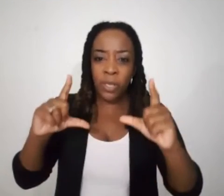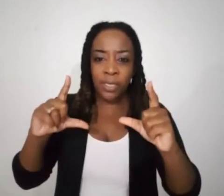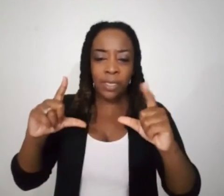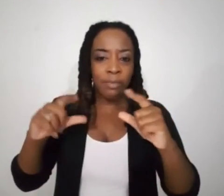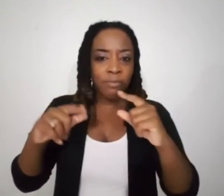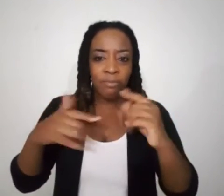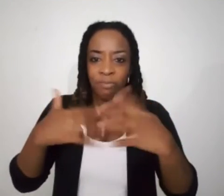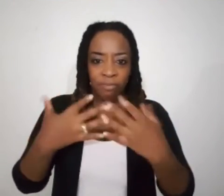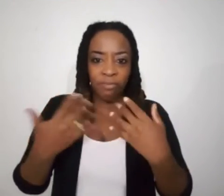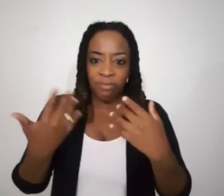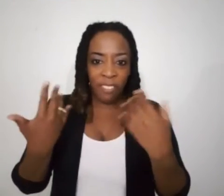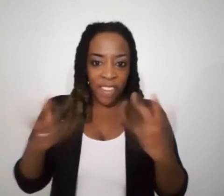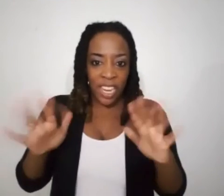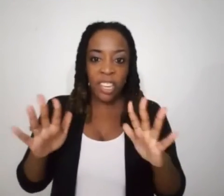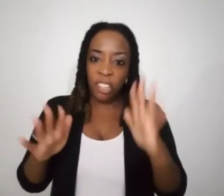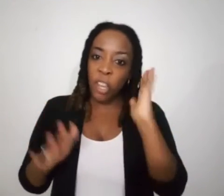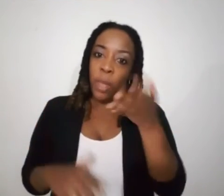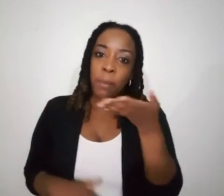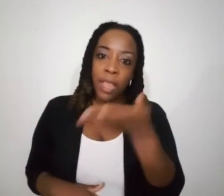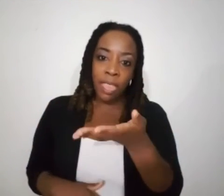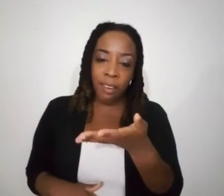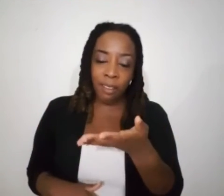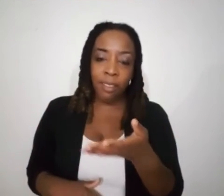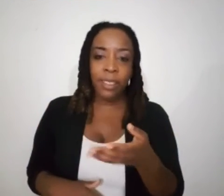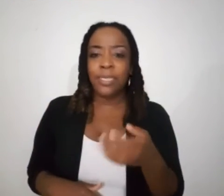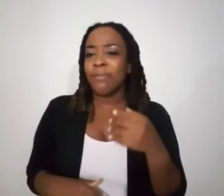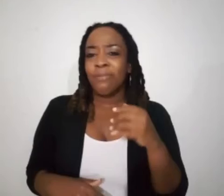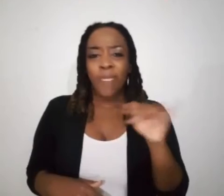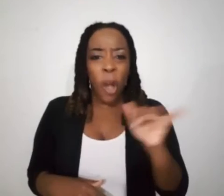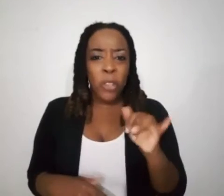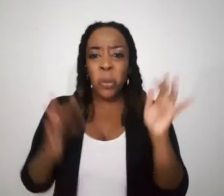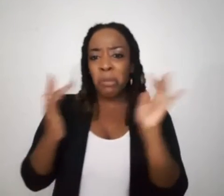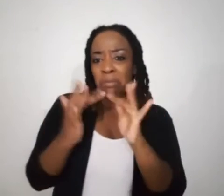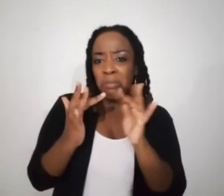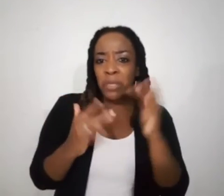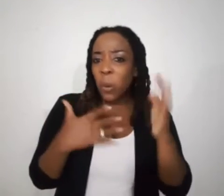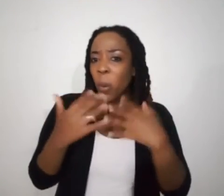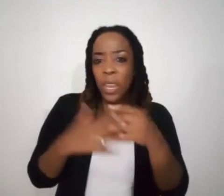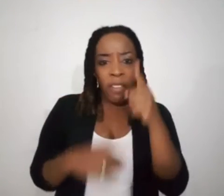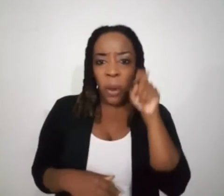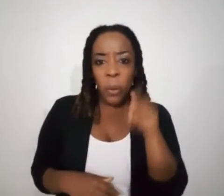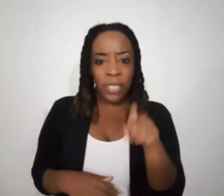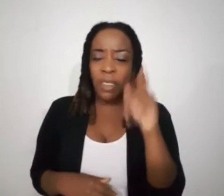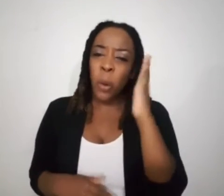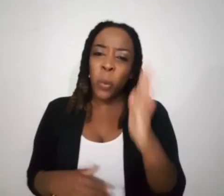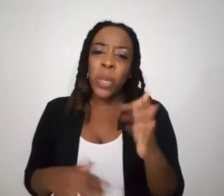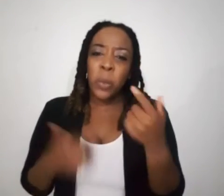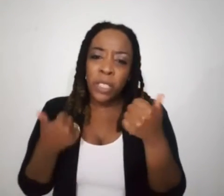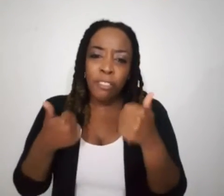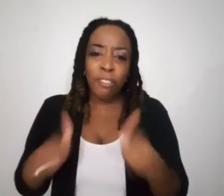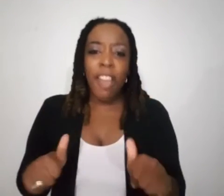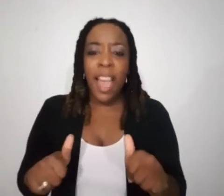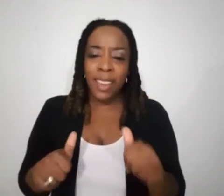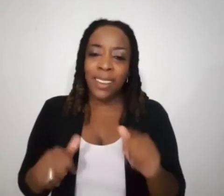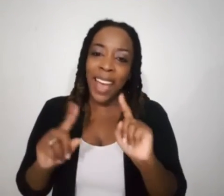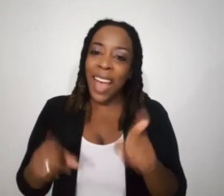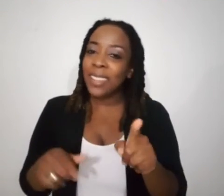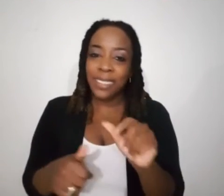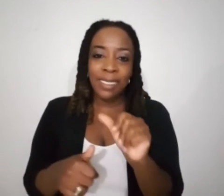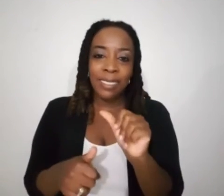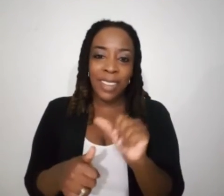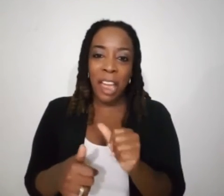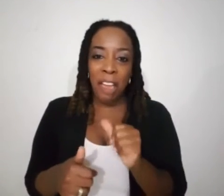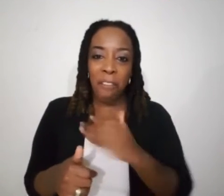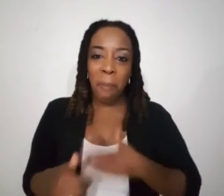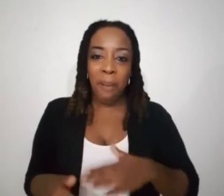questions afterwards also, and we will try to answer your questions. I hope this has helped you a little bit